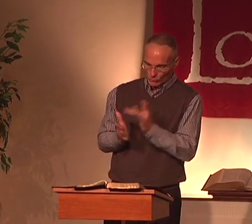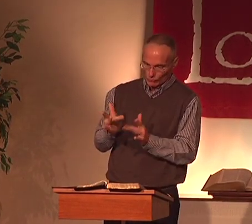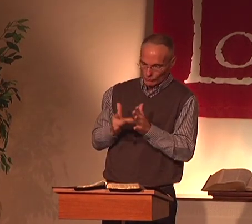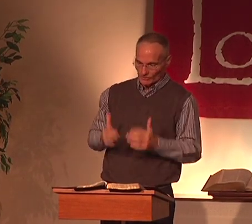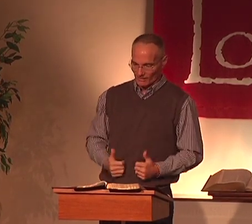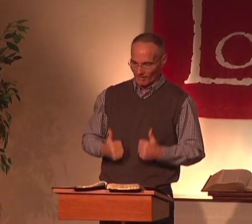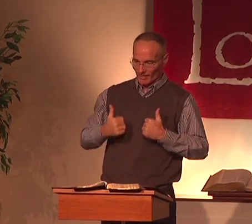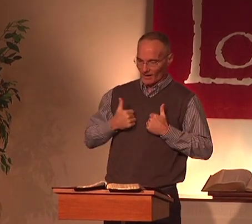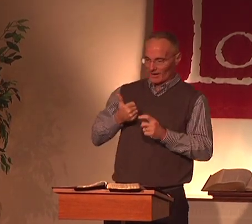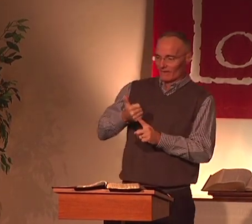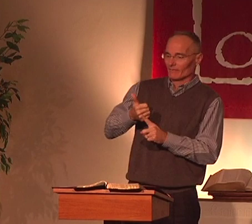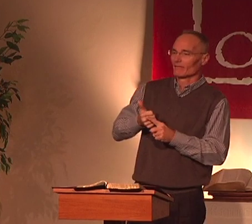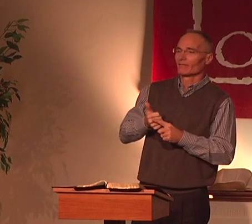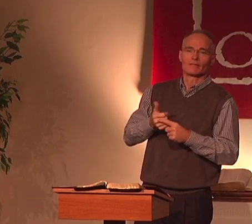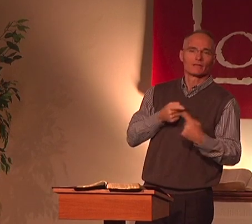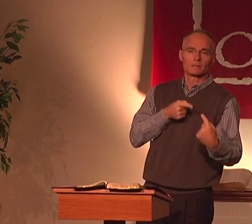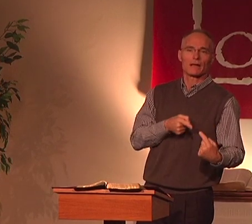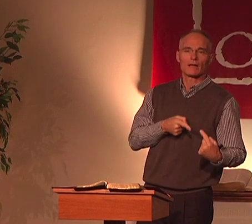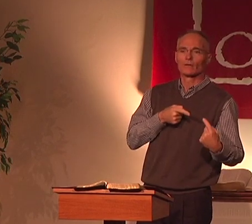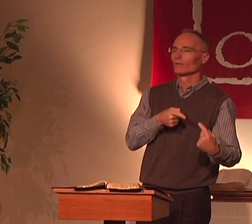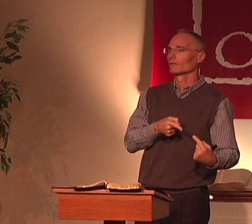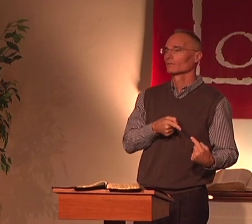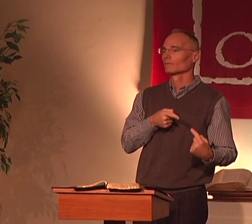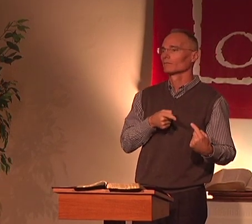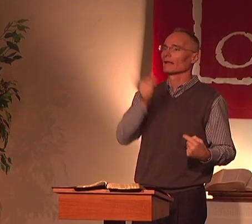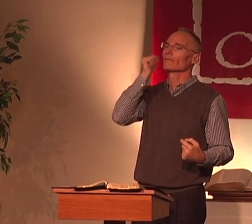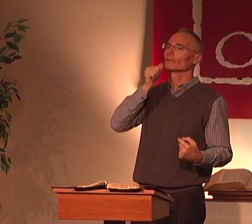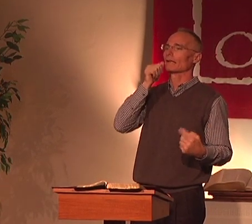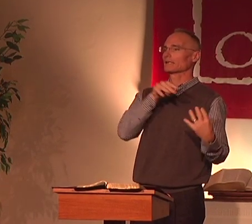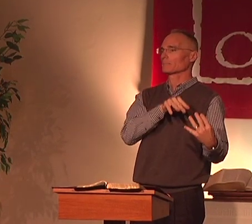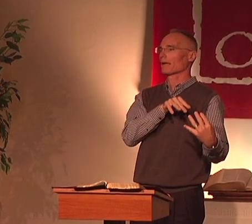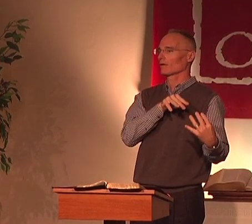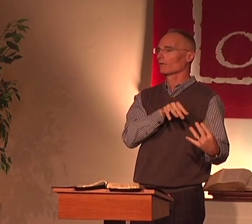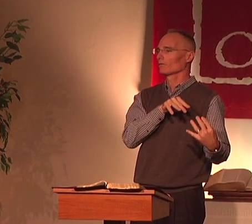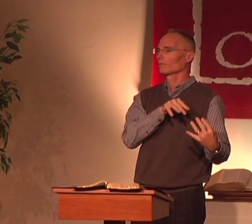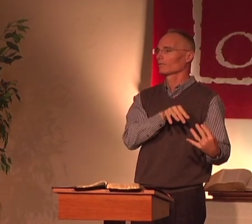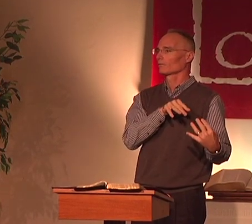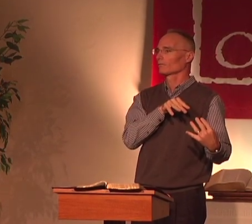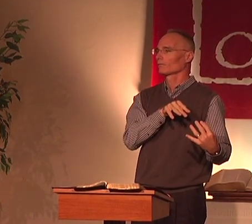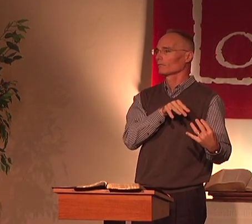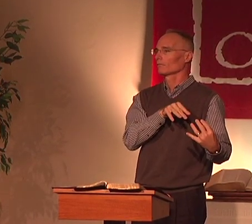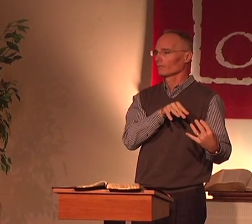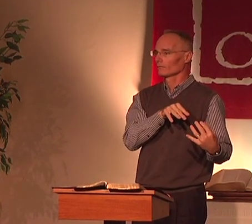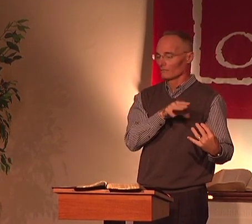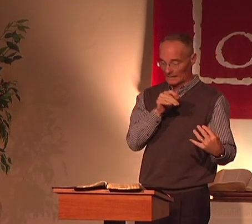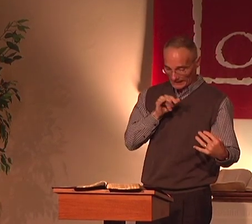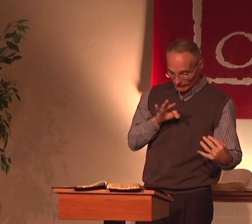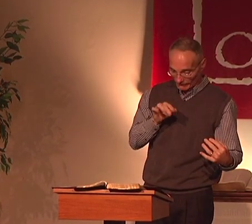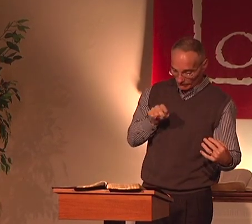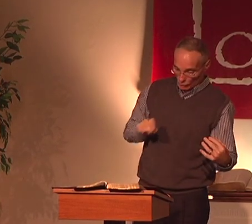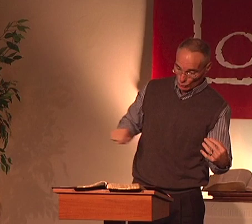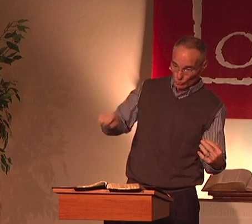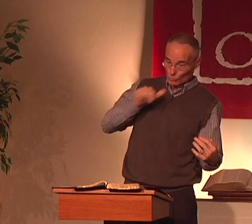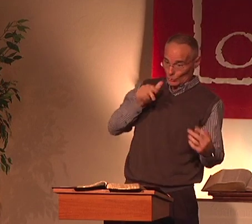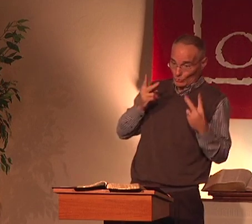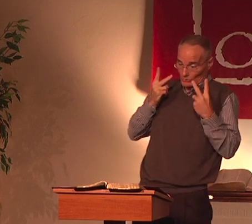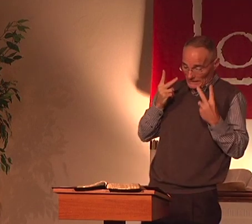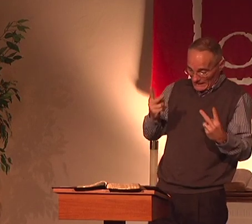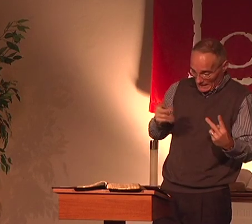Because our Christian lives They're battles Every day It's a battle And if you